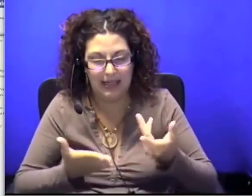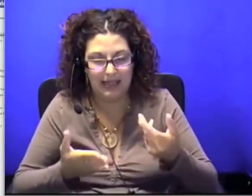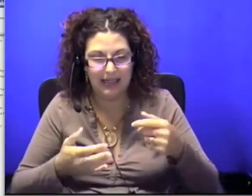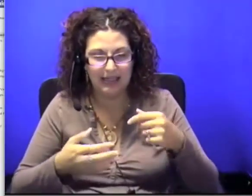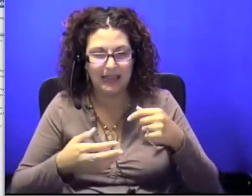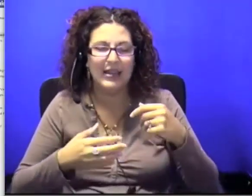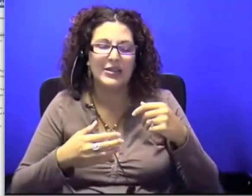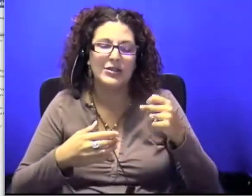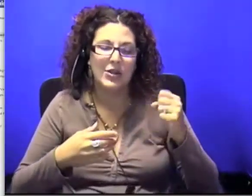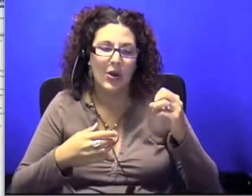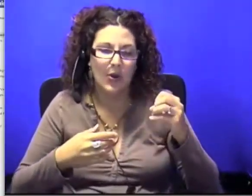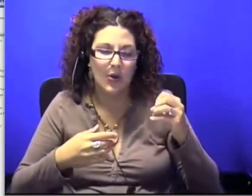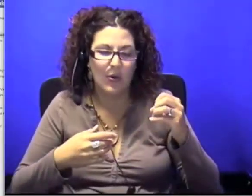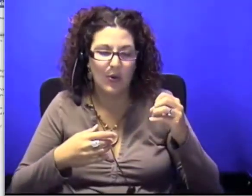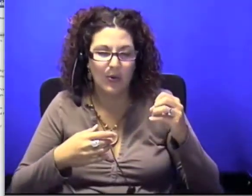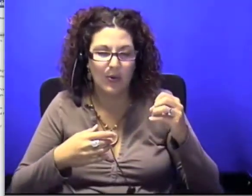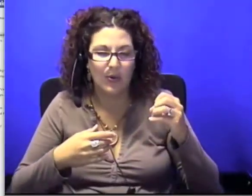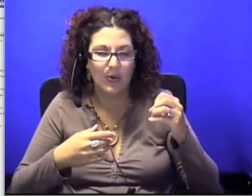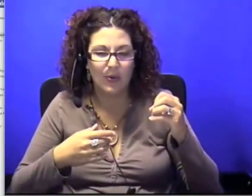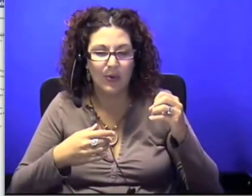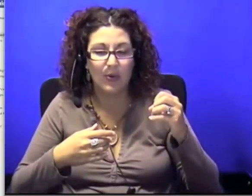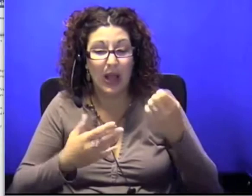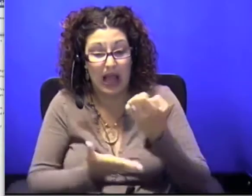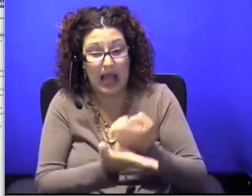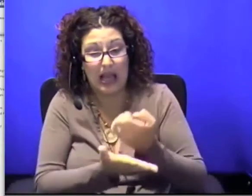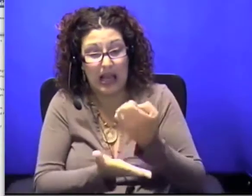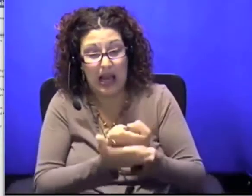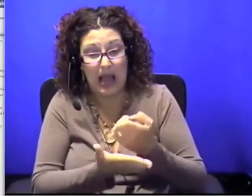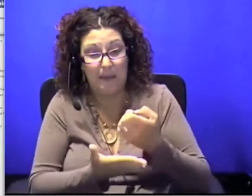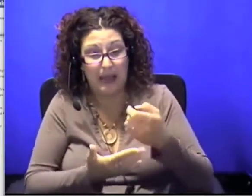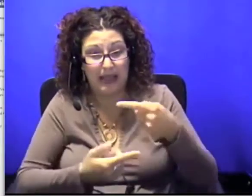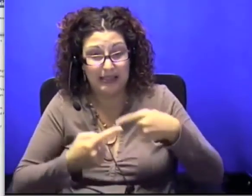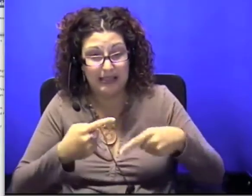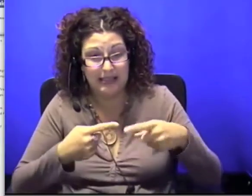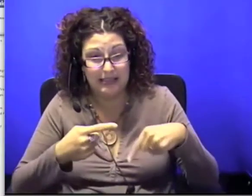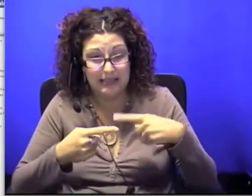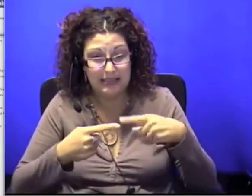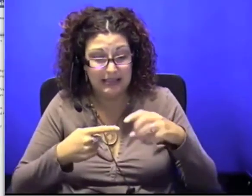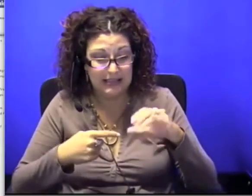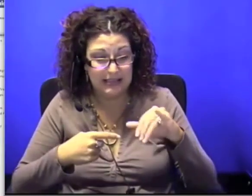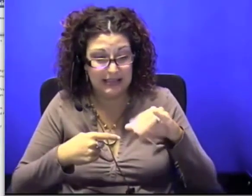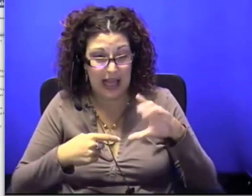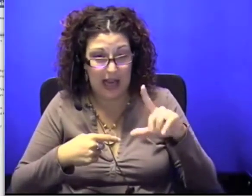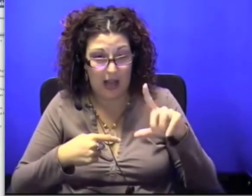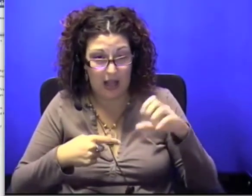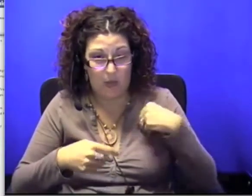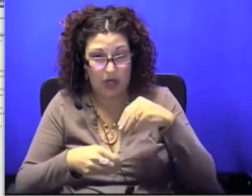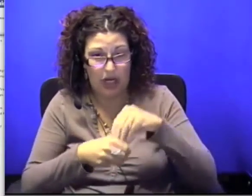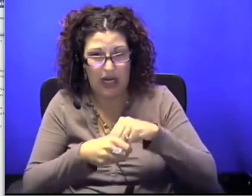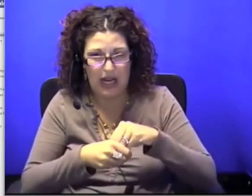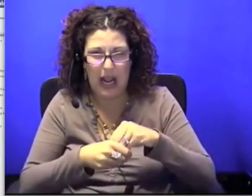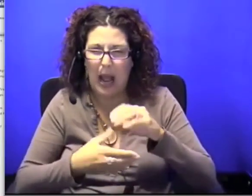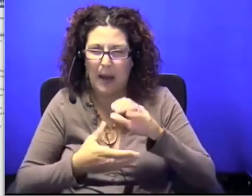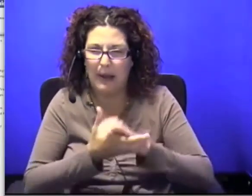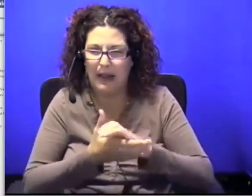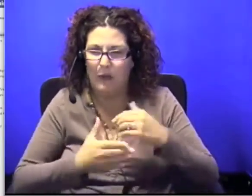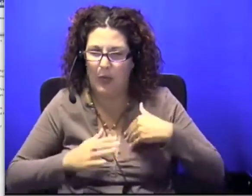now income streams start to flow in. So in terms of the economic cycle that we're in, I believe we're at the bottom